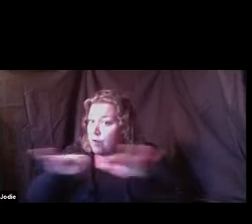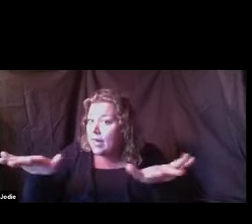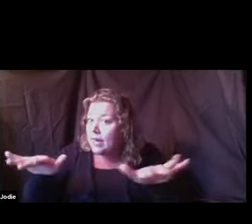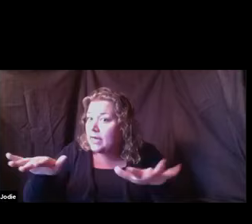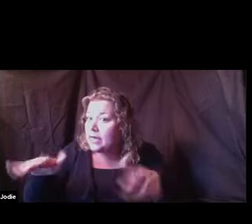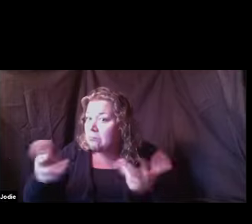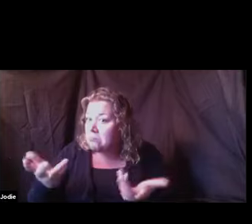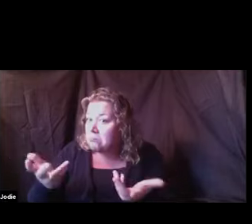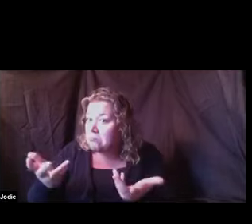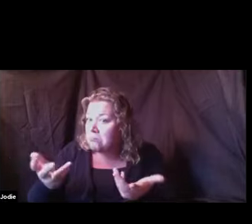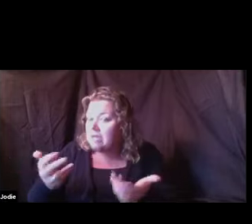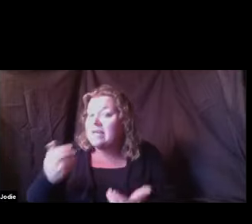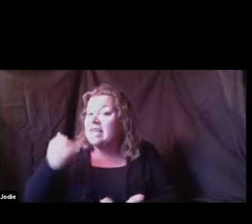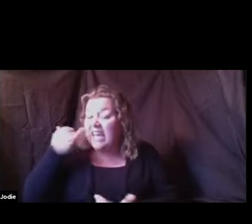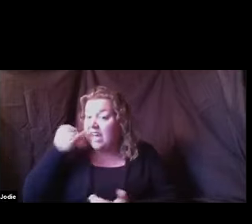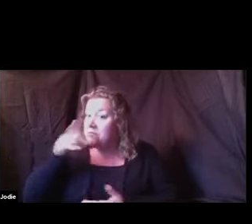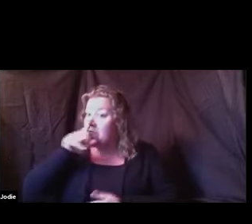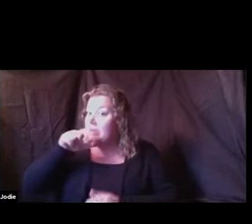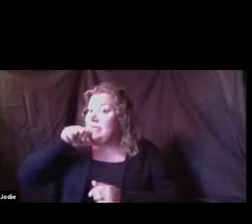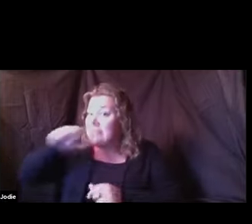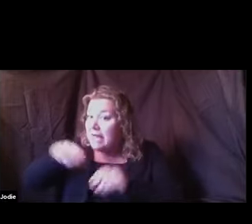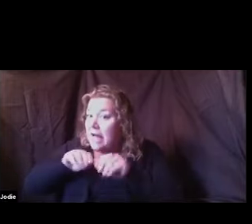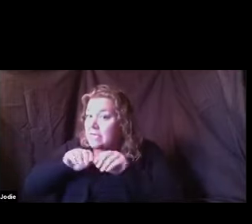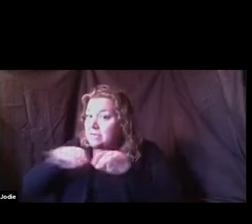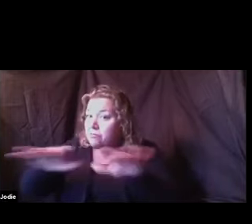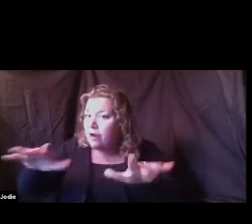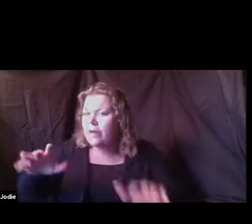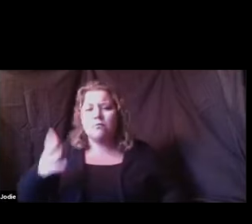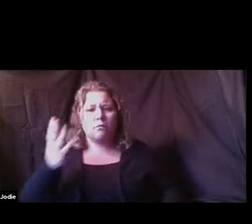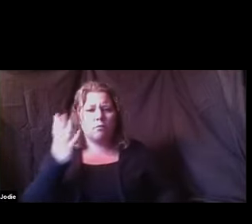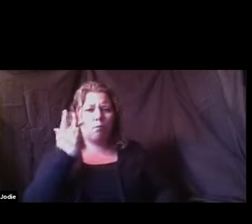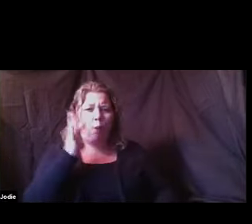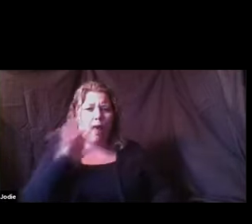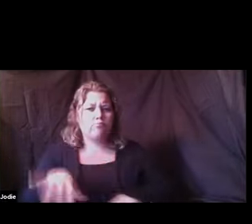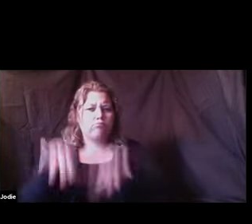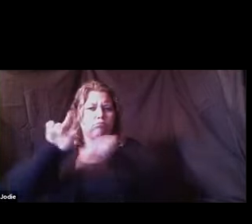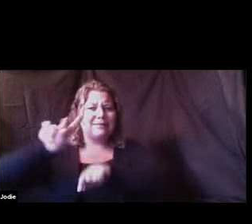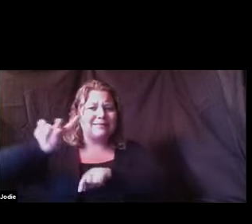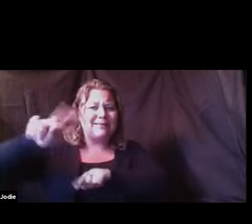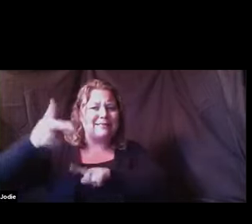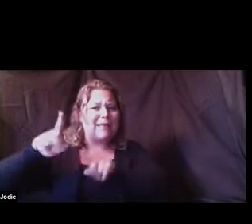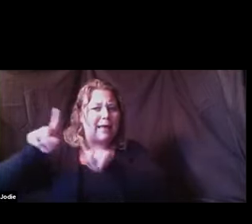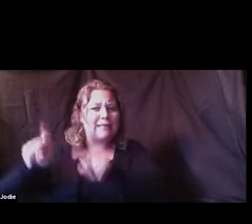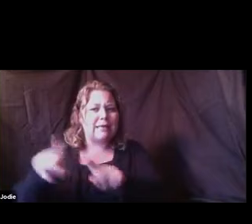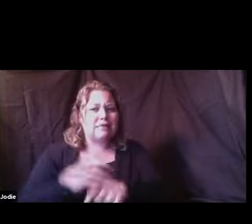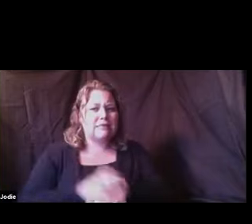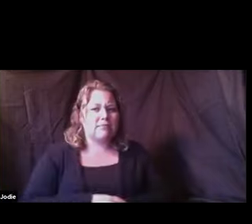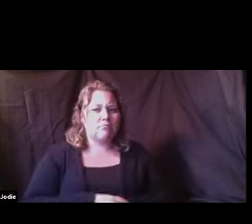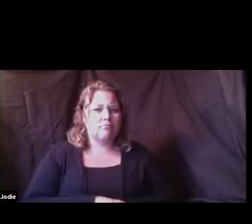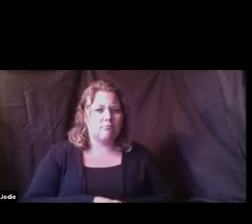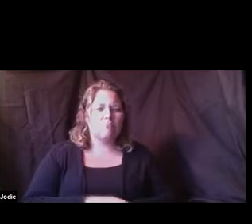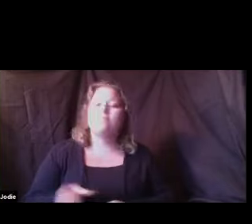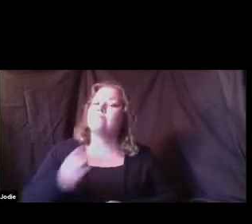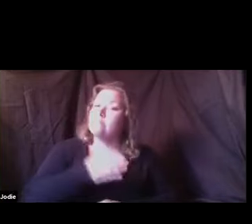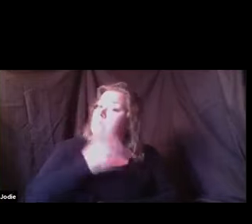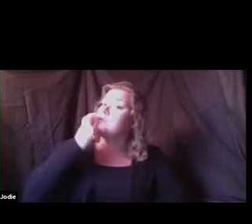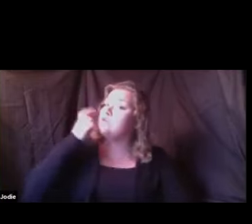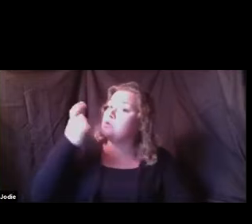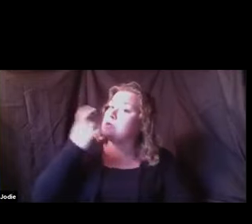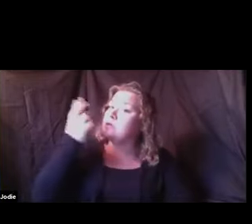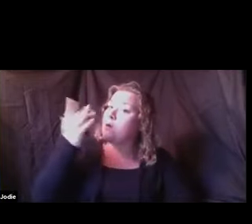still then necessary to have a second round of testing? Yeah, so the reason for the second round of